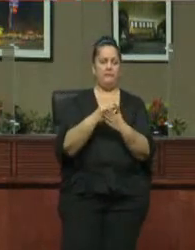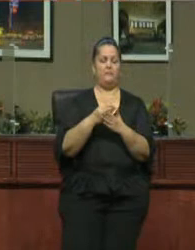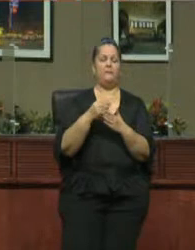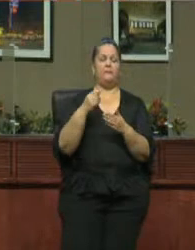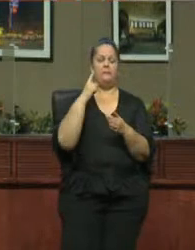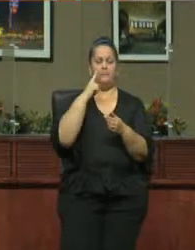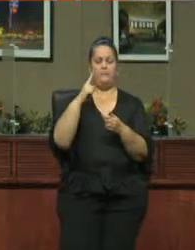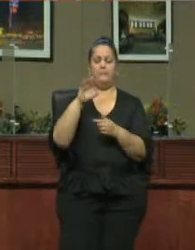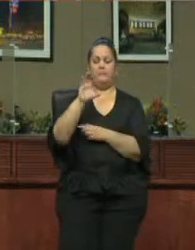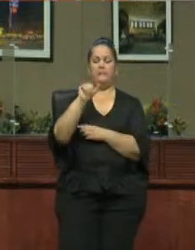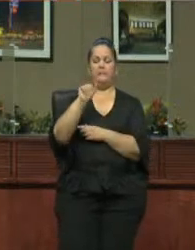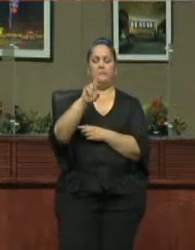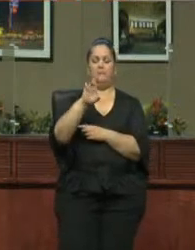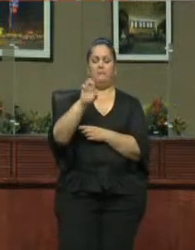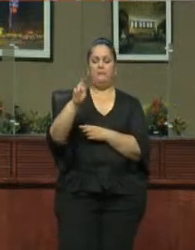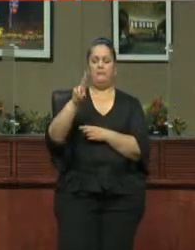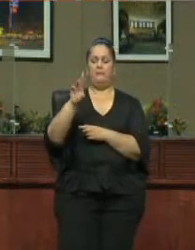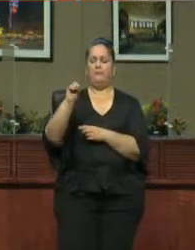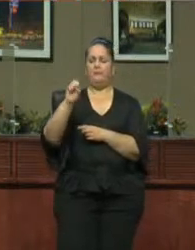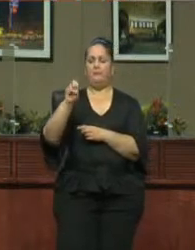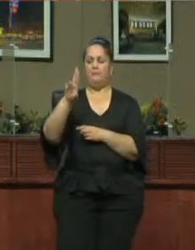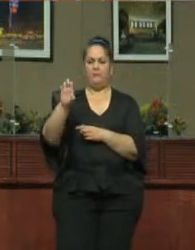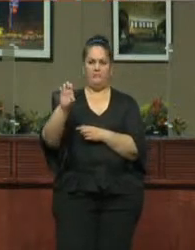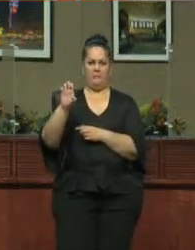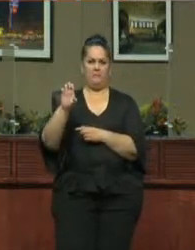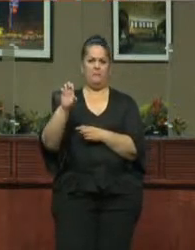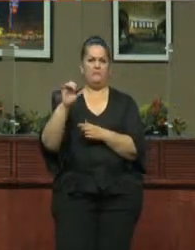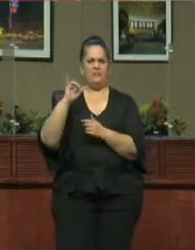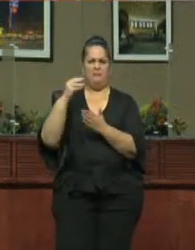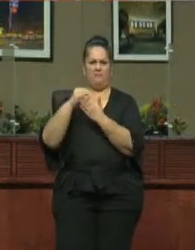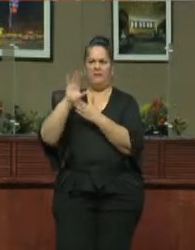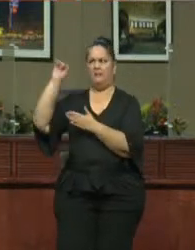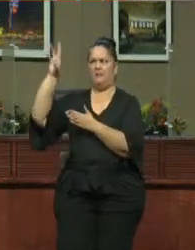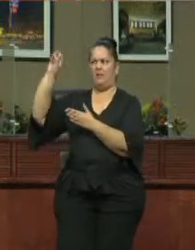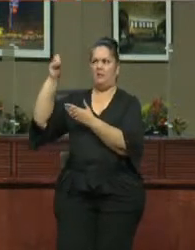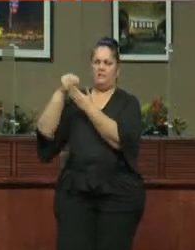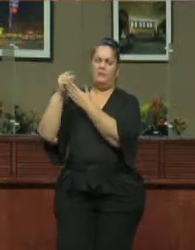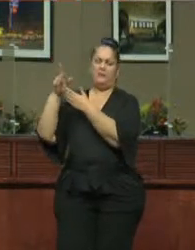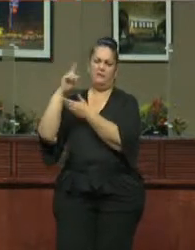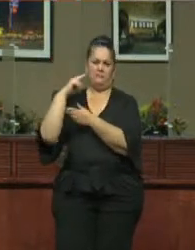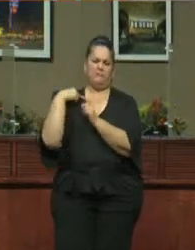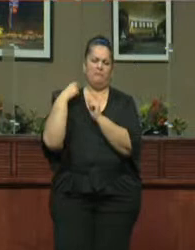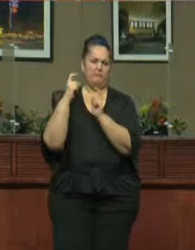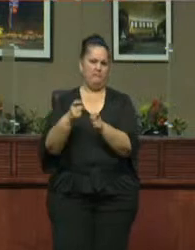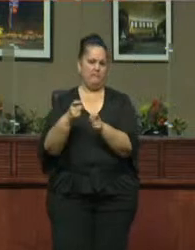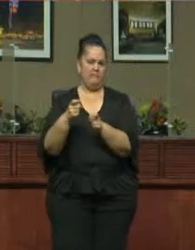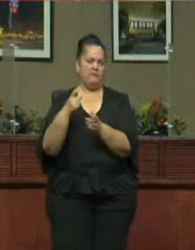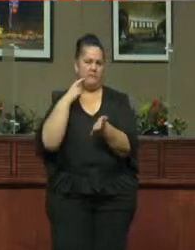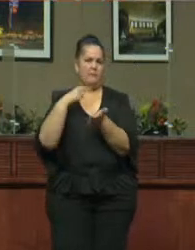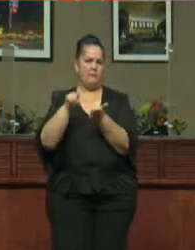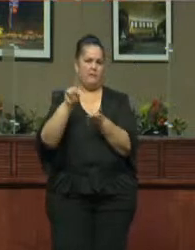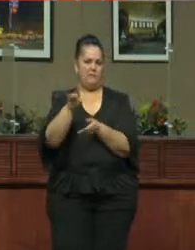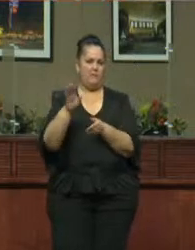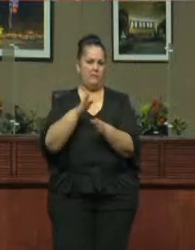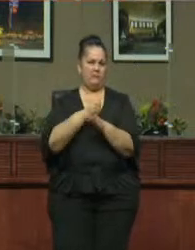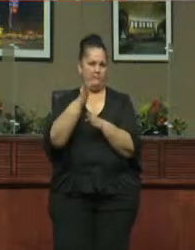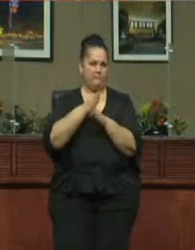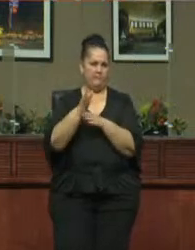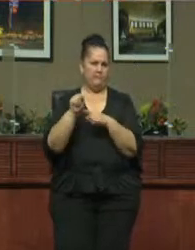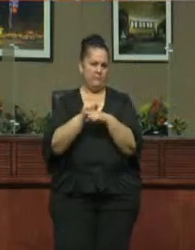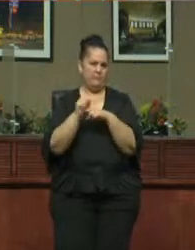That is a derivative of the CARES Act funding that we received here in Orange County. Individuals can receive up